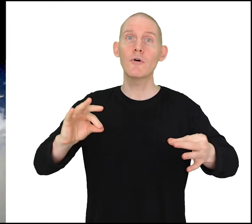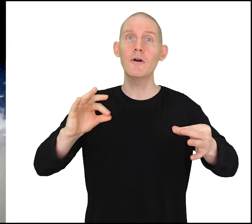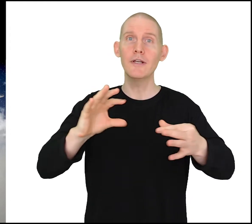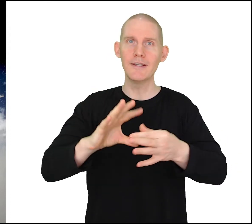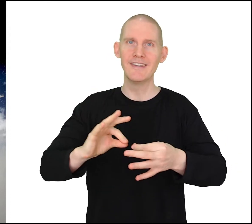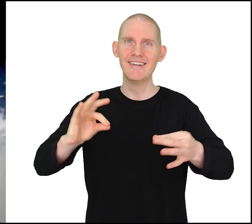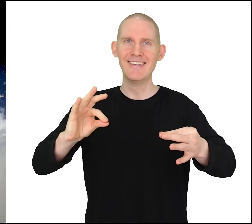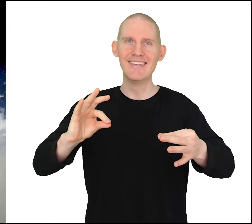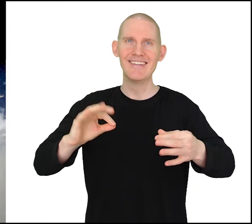Story.